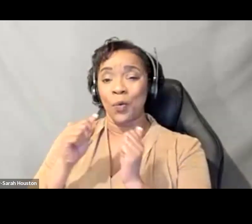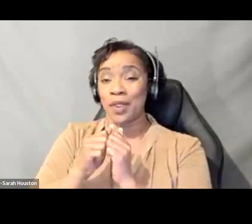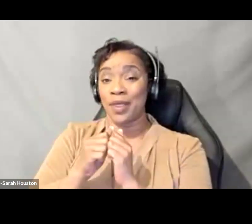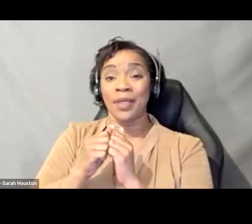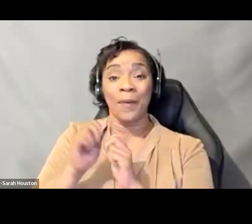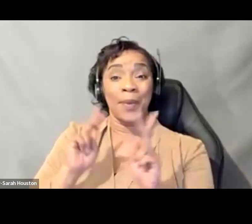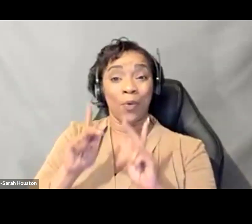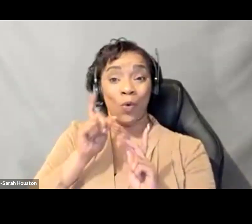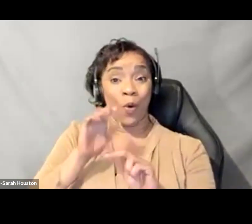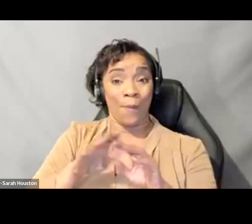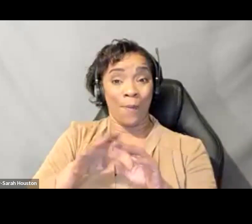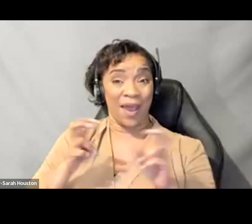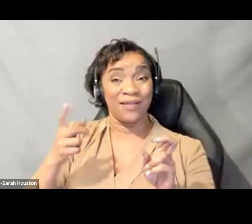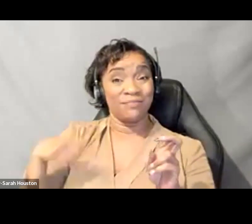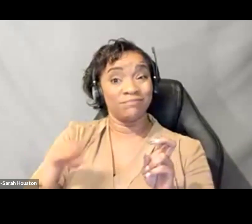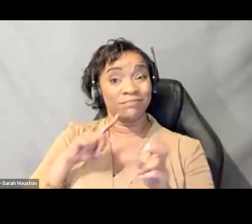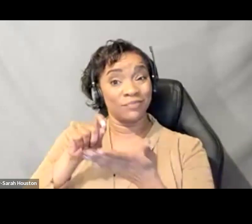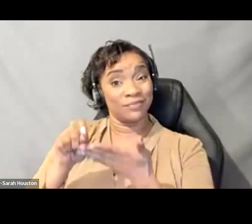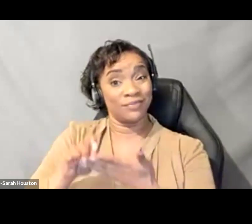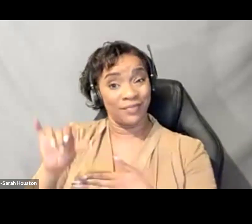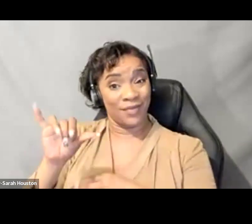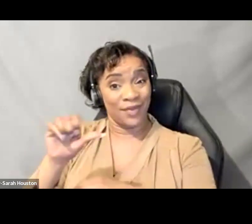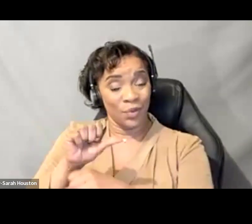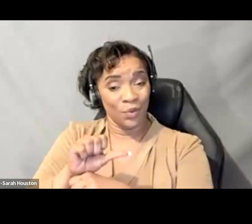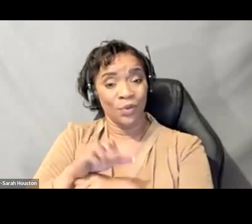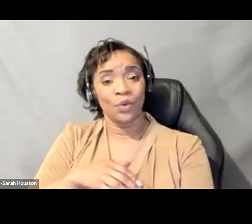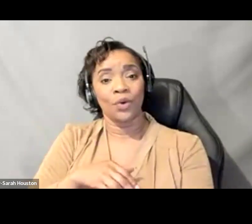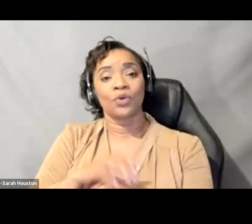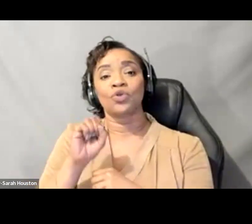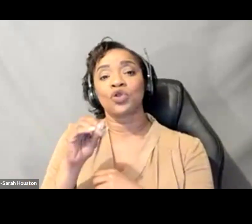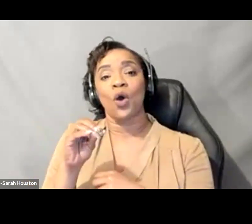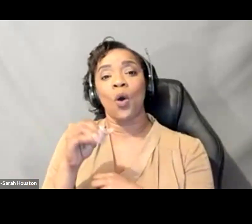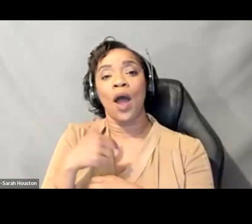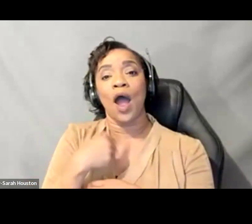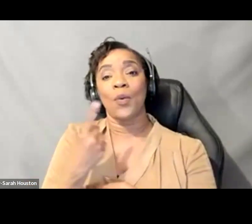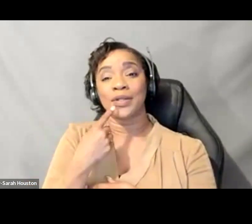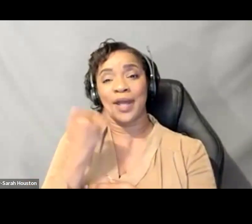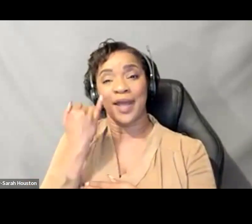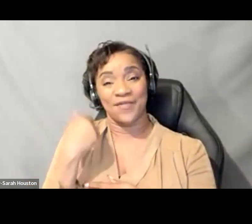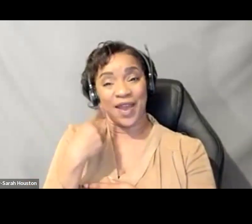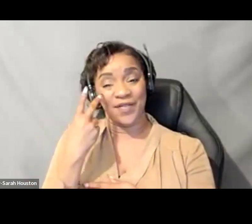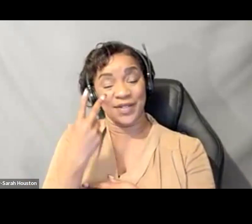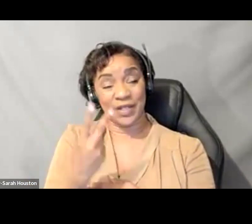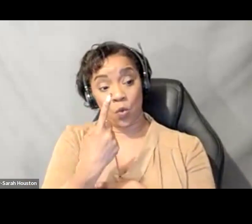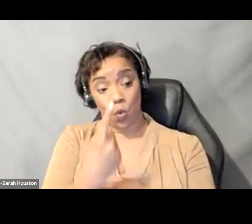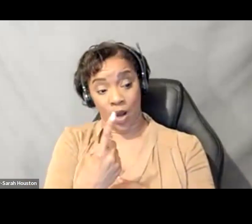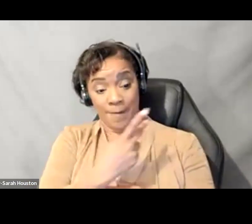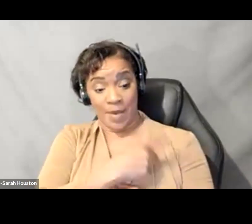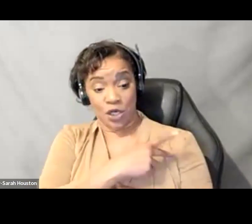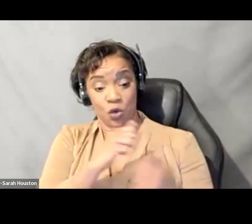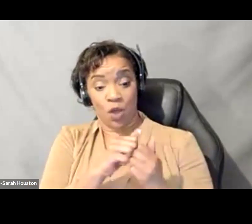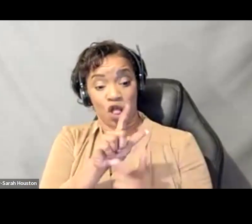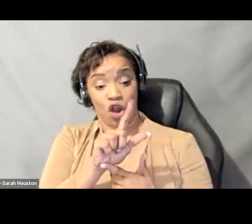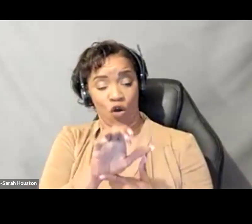this work. And so really, I always say, if I've seen one patient with long COVID, I've seen one patient with long COVID, because